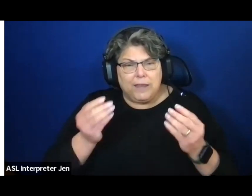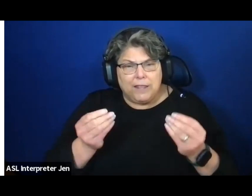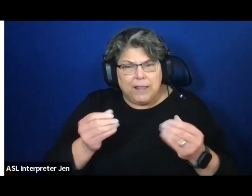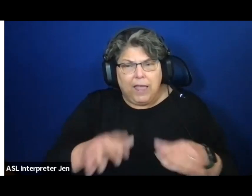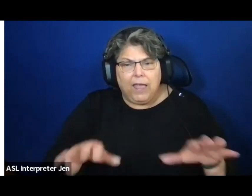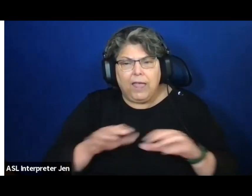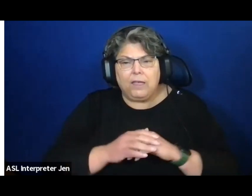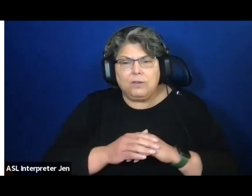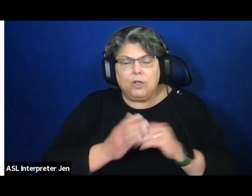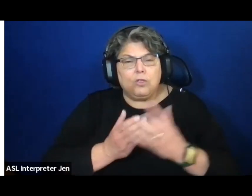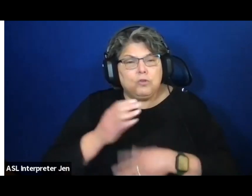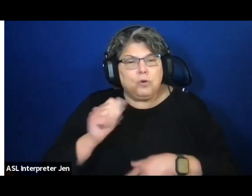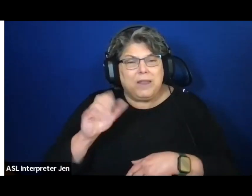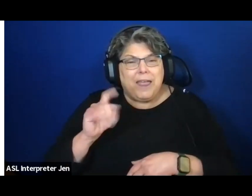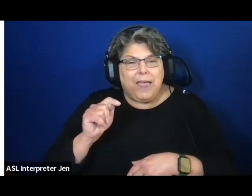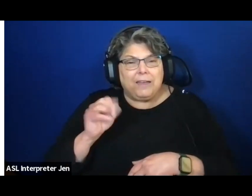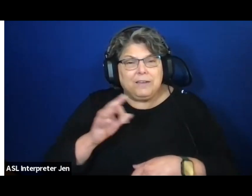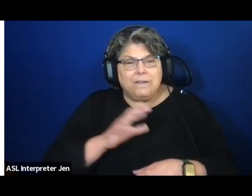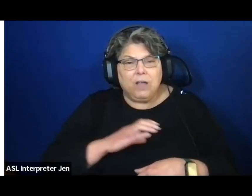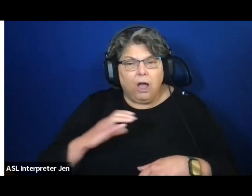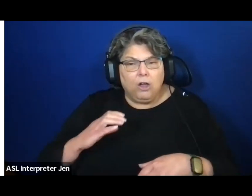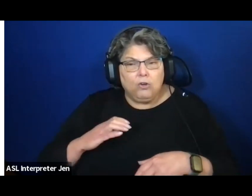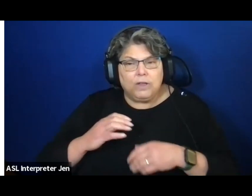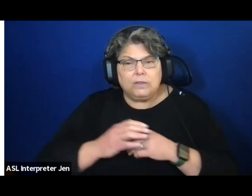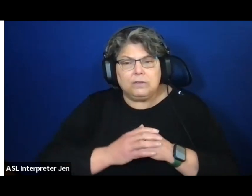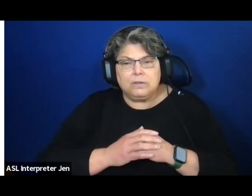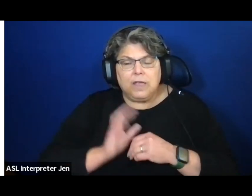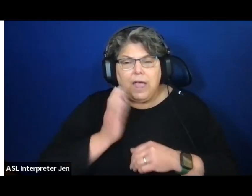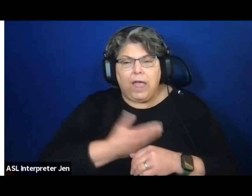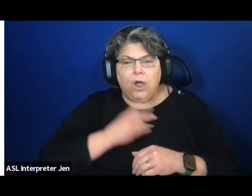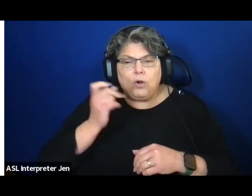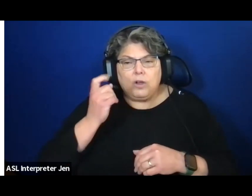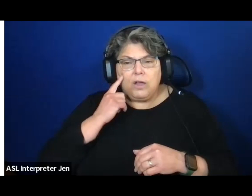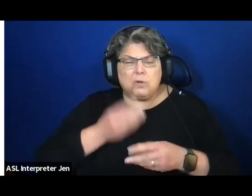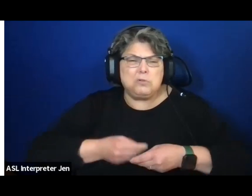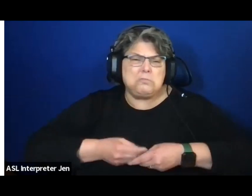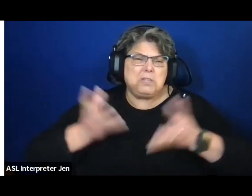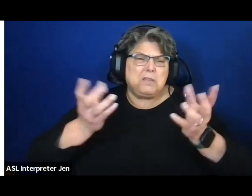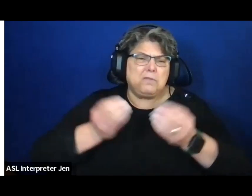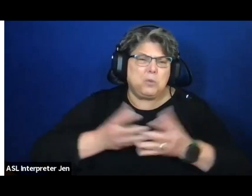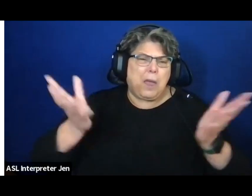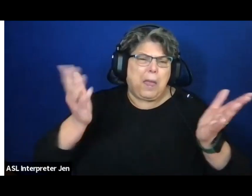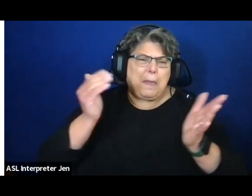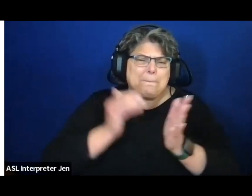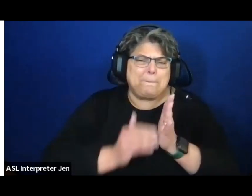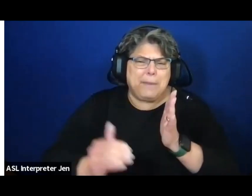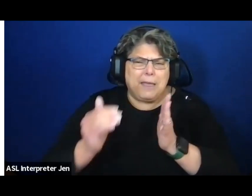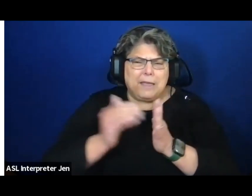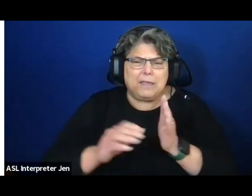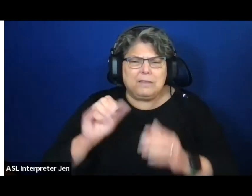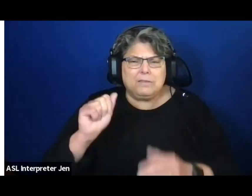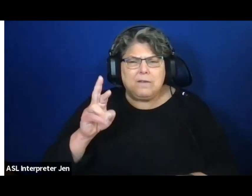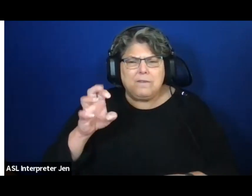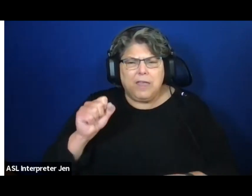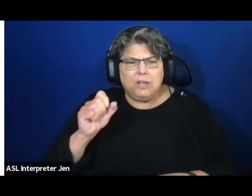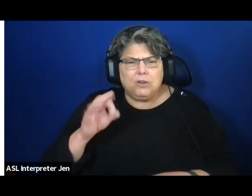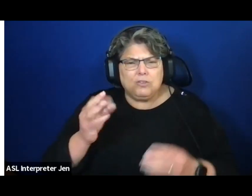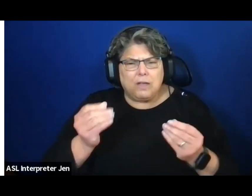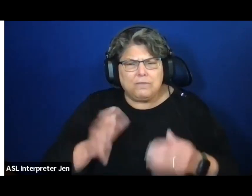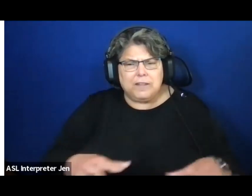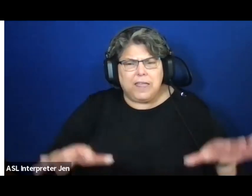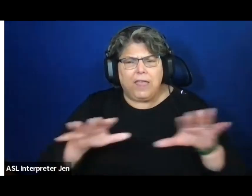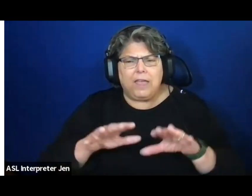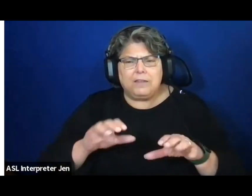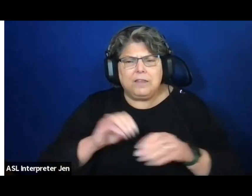through an act of Congress, our government was giving away millions of acres of land in